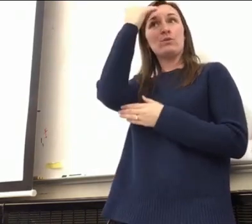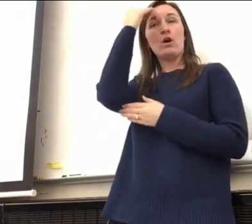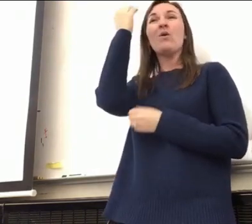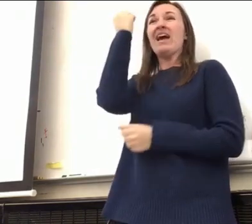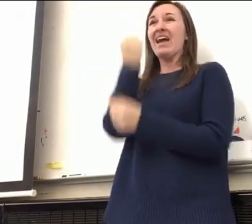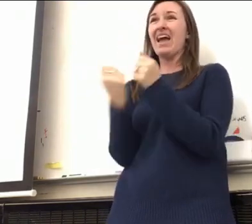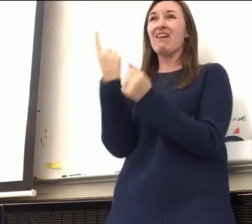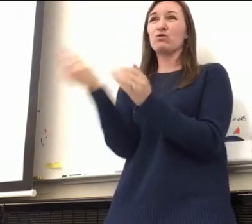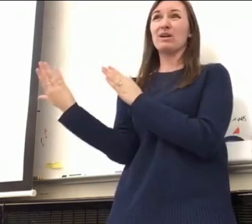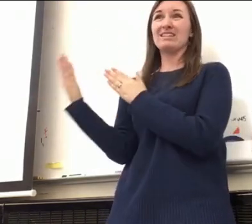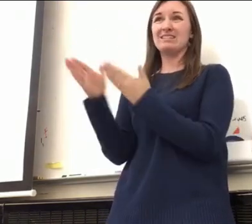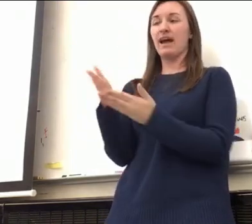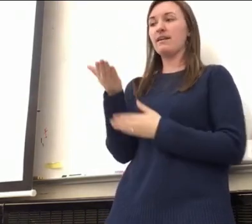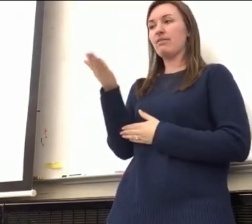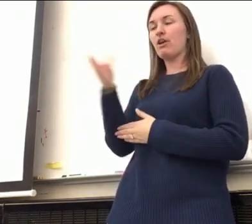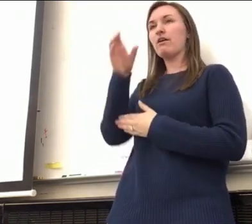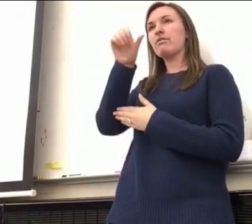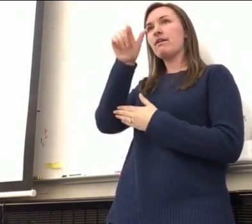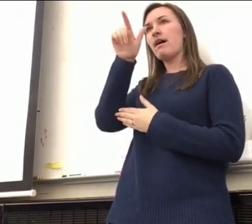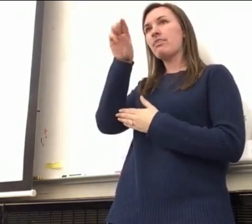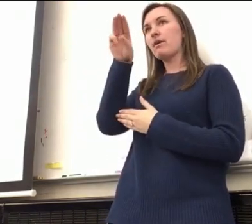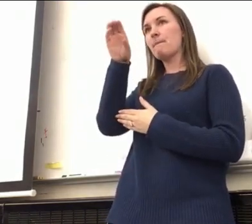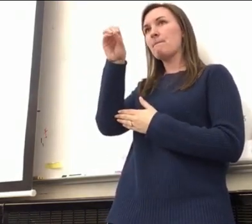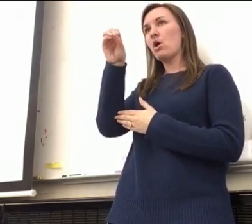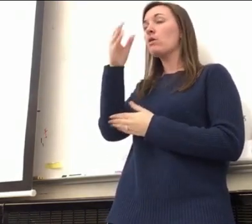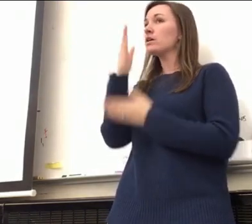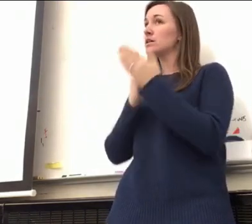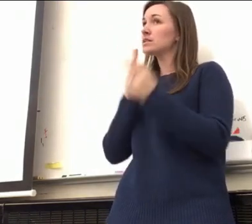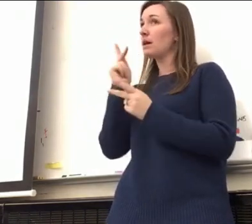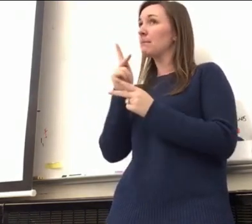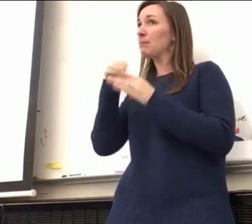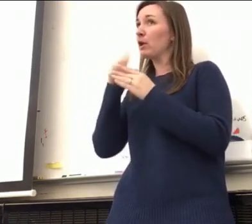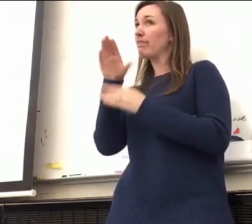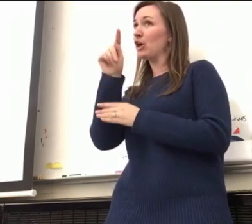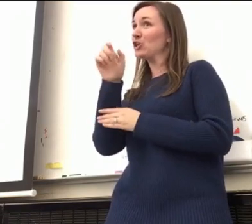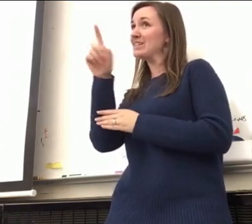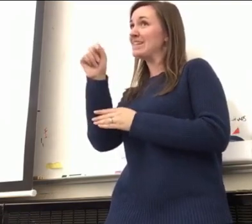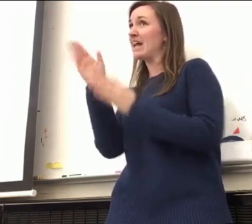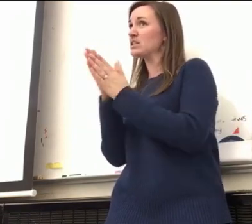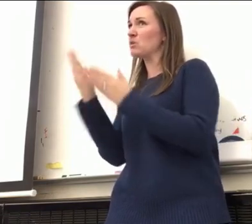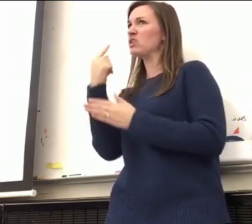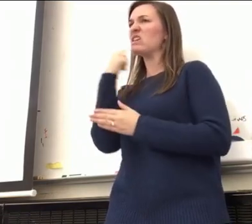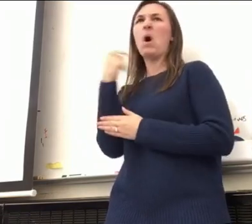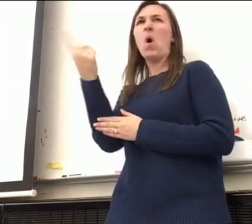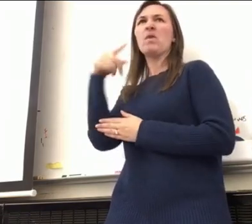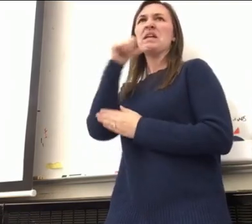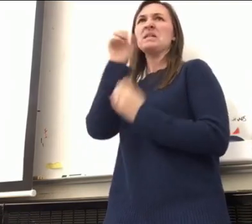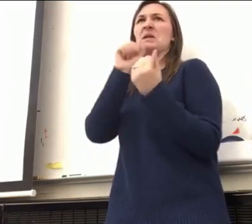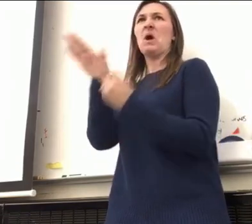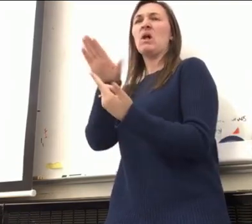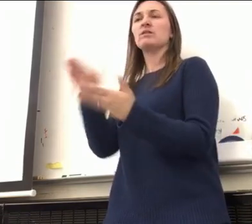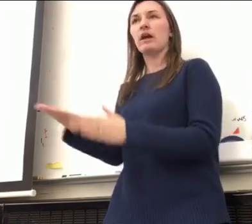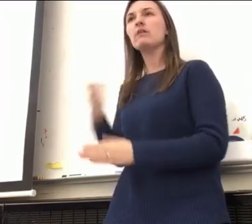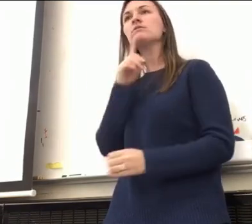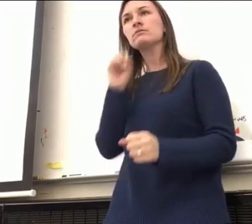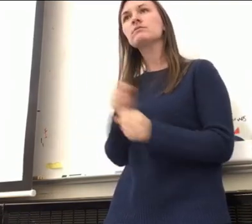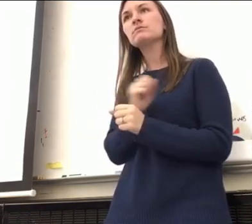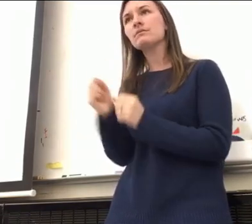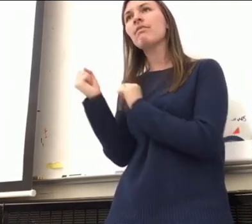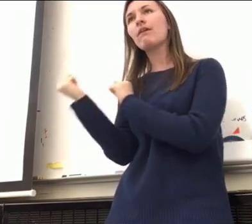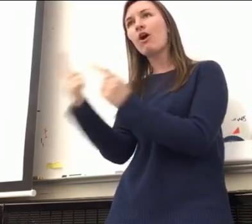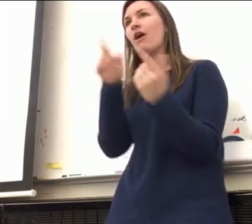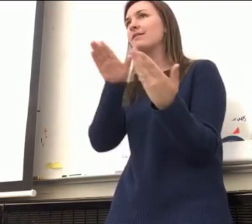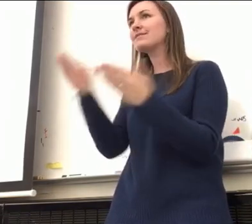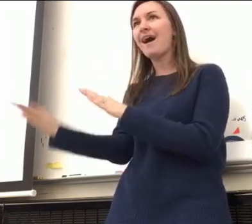Everybody died at the Alamo. As much as some people like to say in their textbooks that they didn't die, all of them did die.